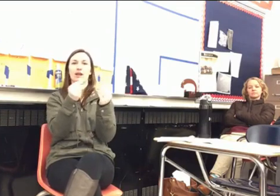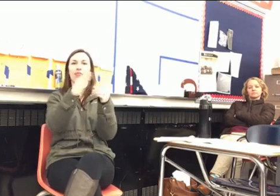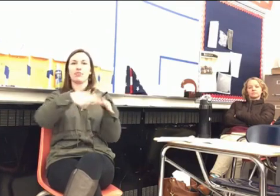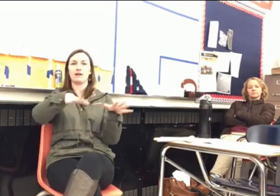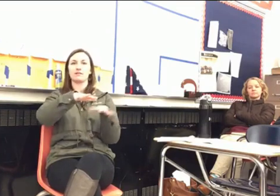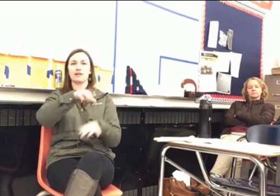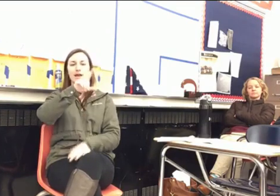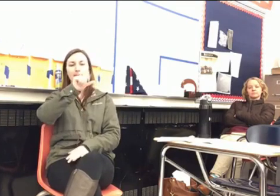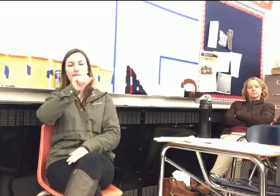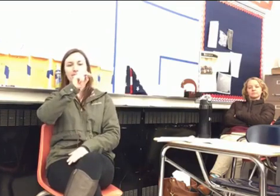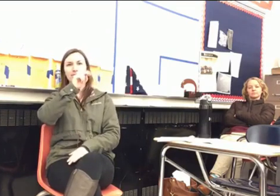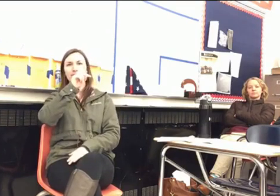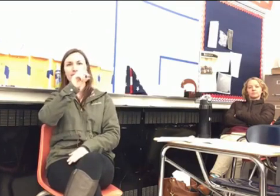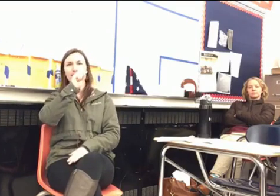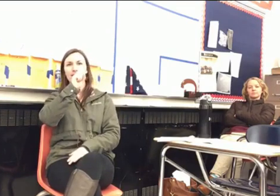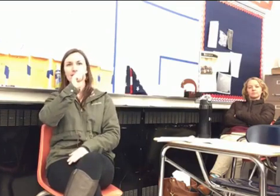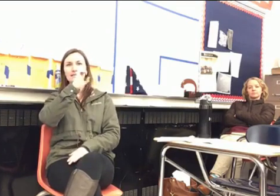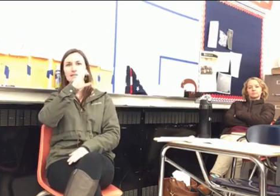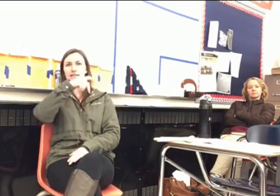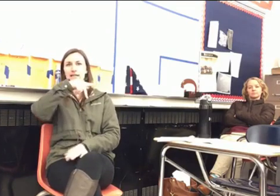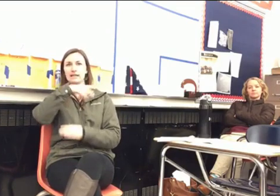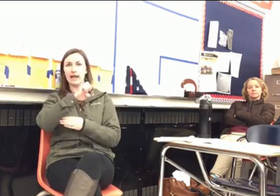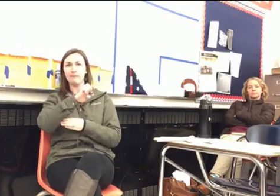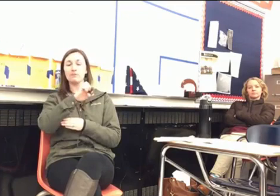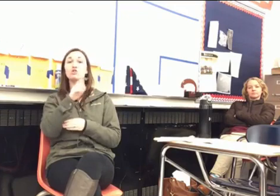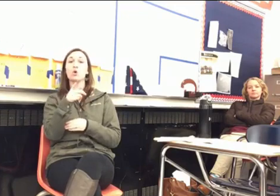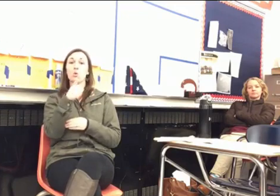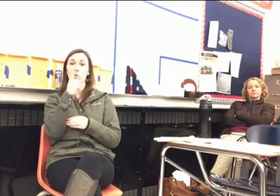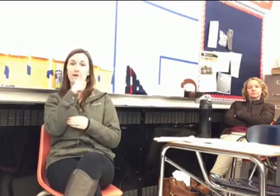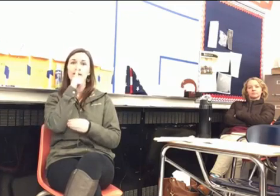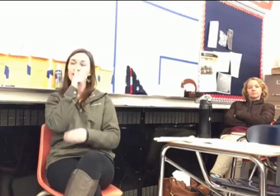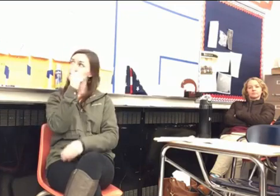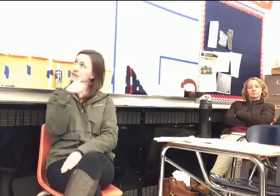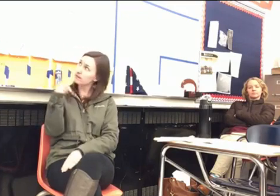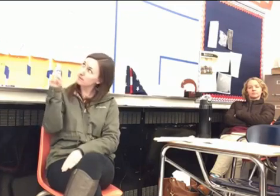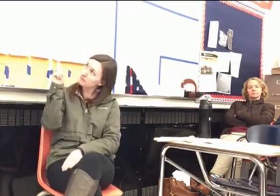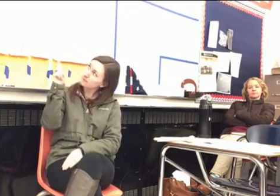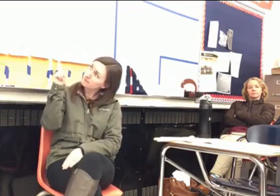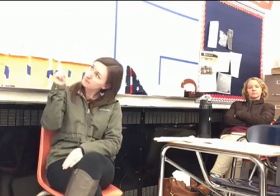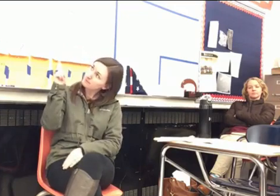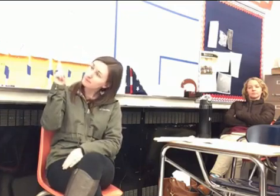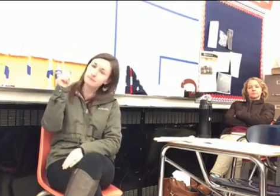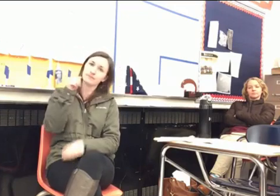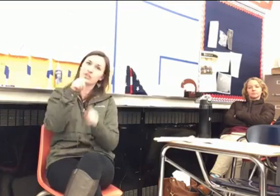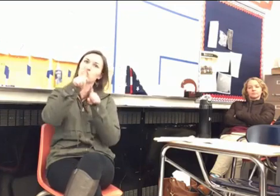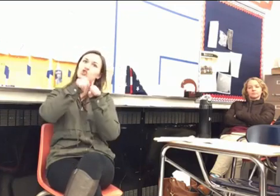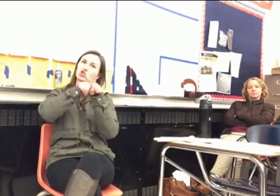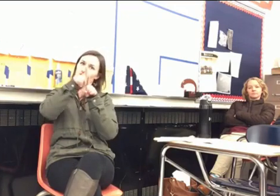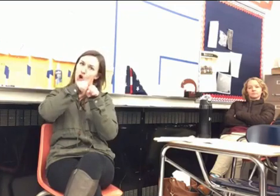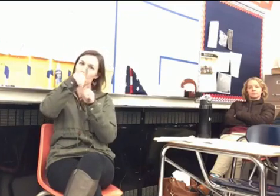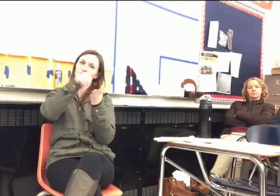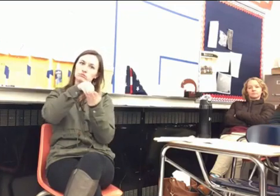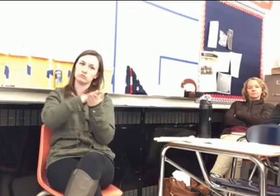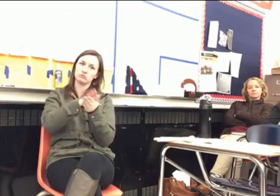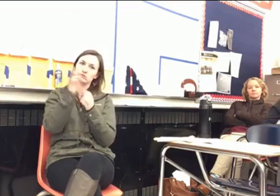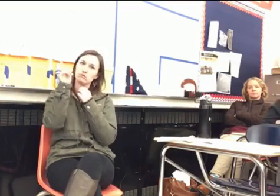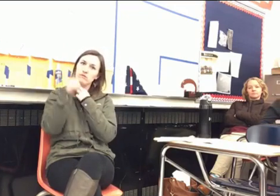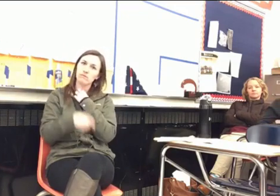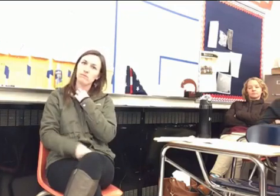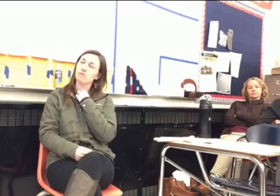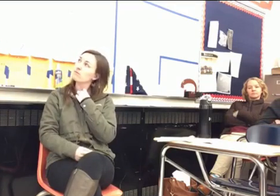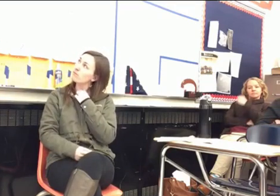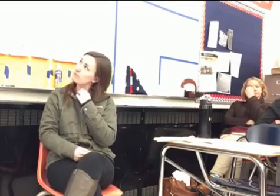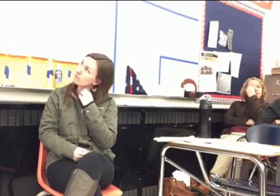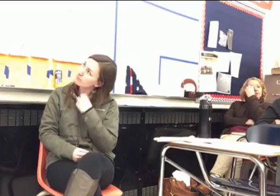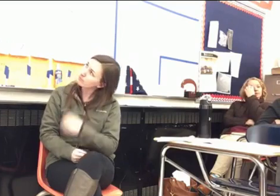two acts, but the most important one out of them is the Antiquities Act. So I would star that one, the Antiquities Act. In